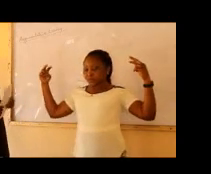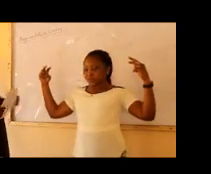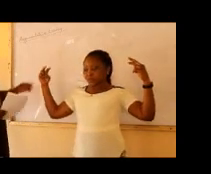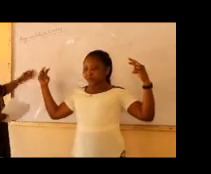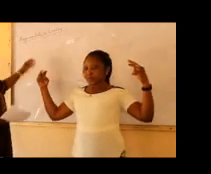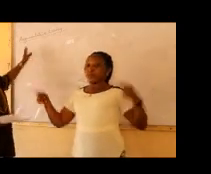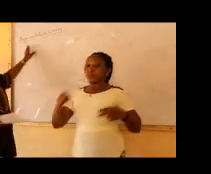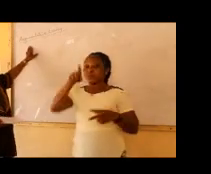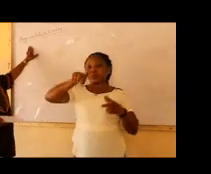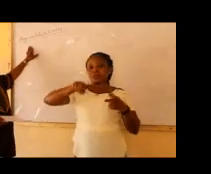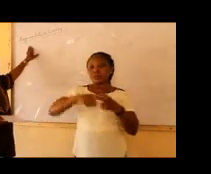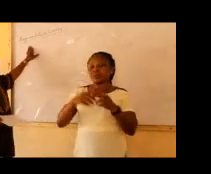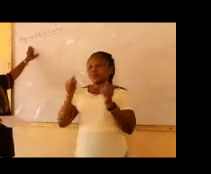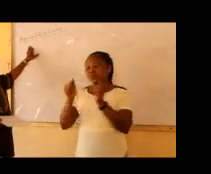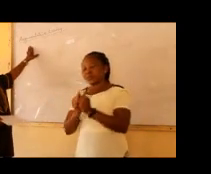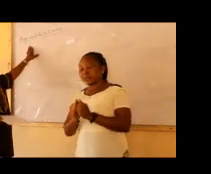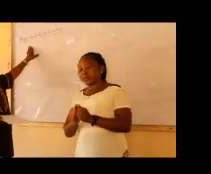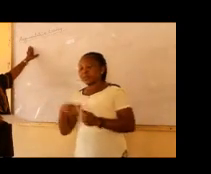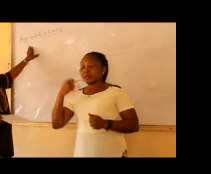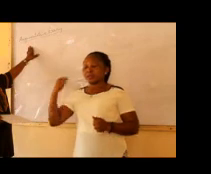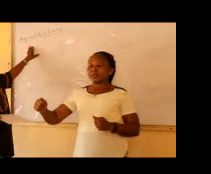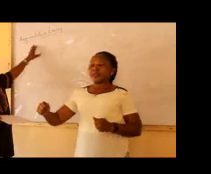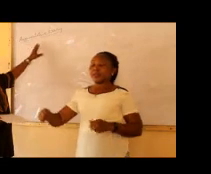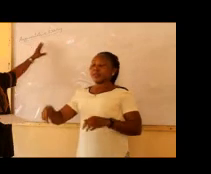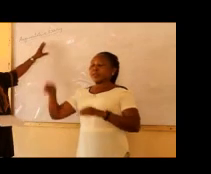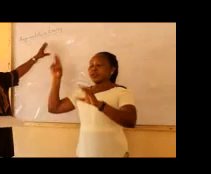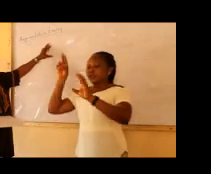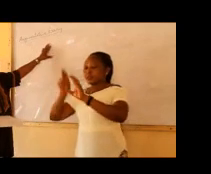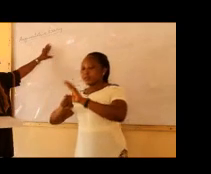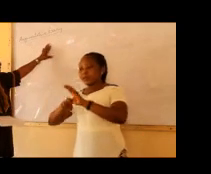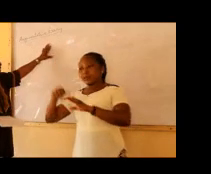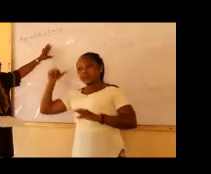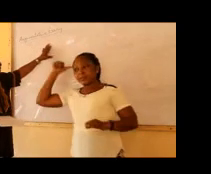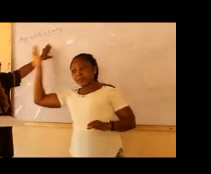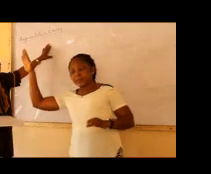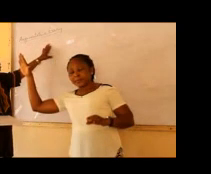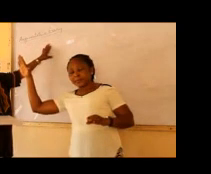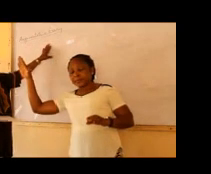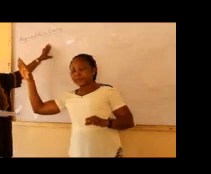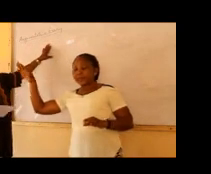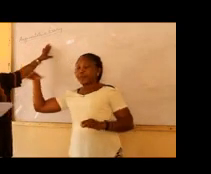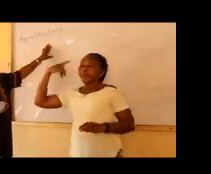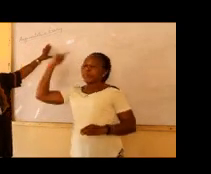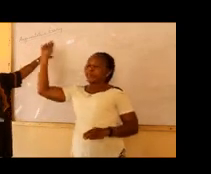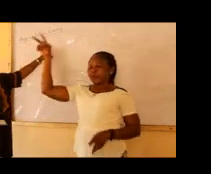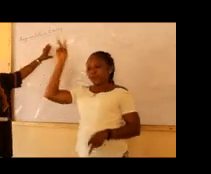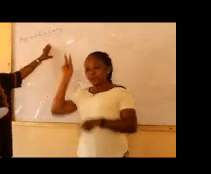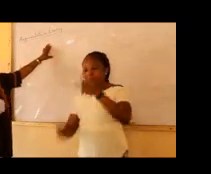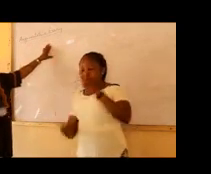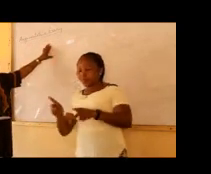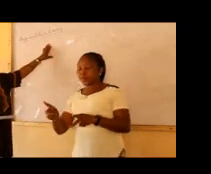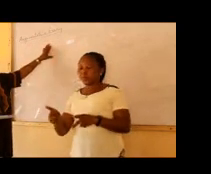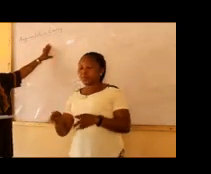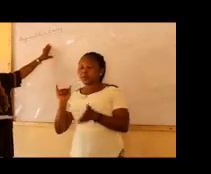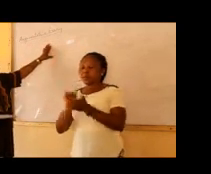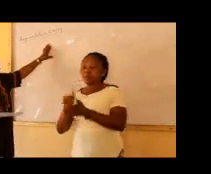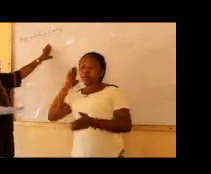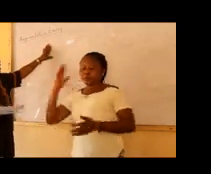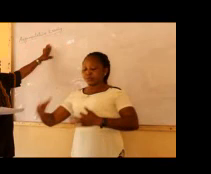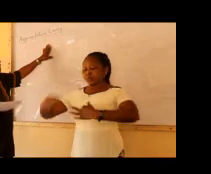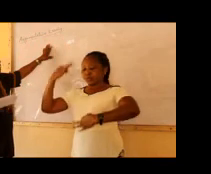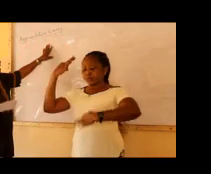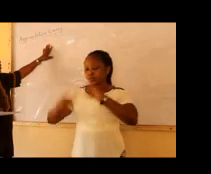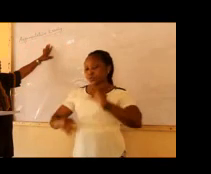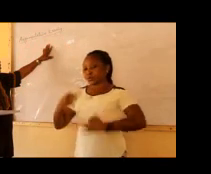the chairman, the panel of judges. It depends on what you want to use.